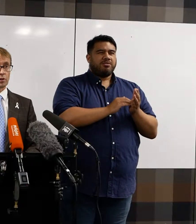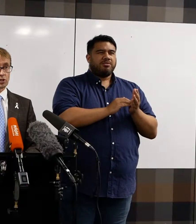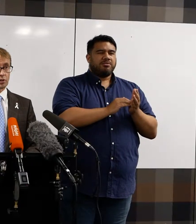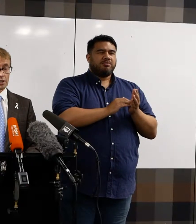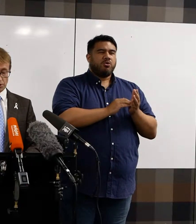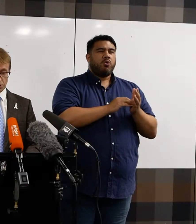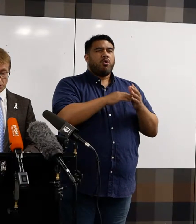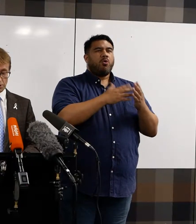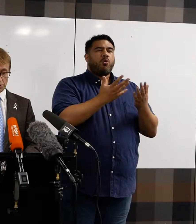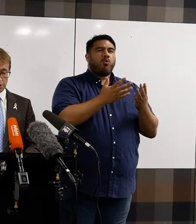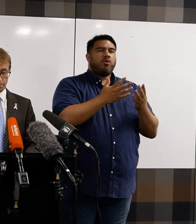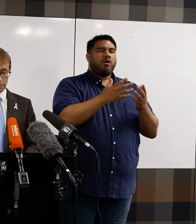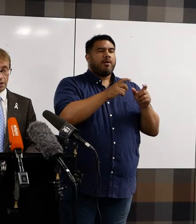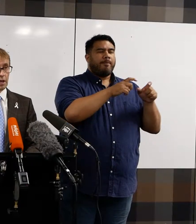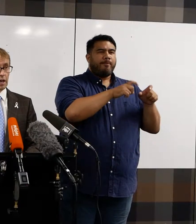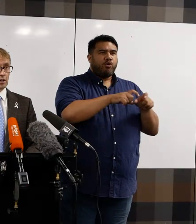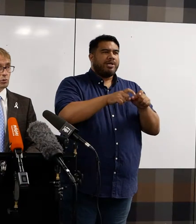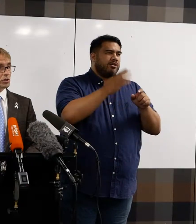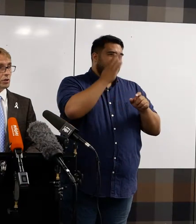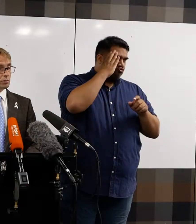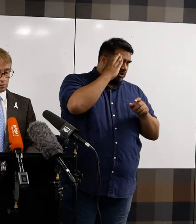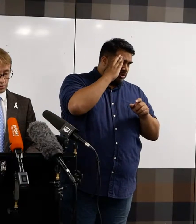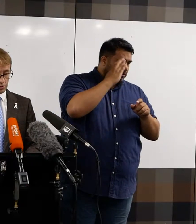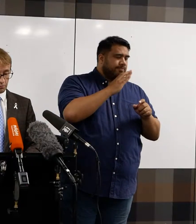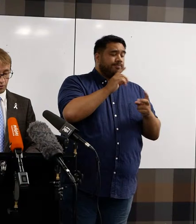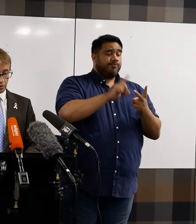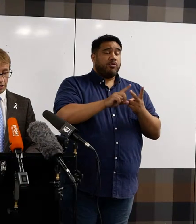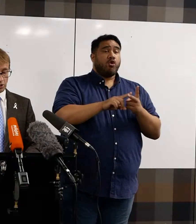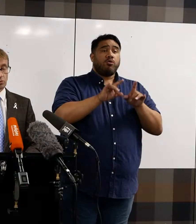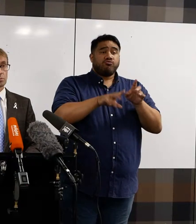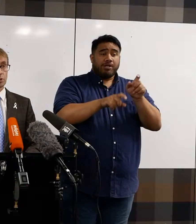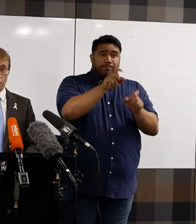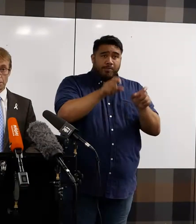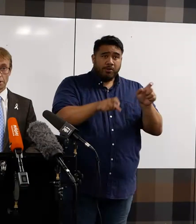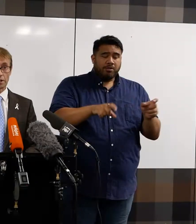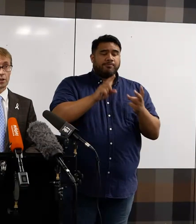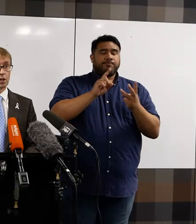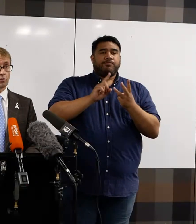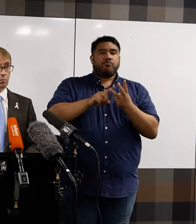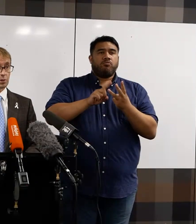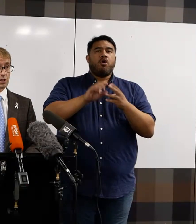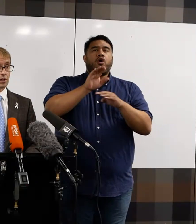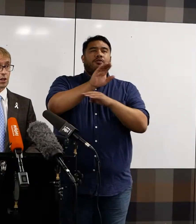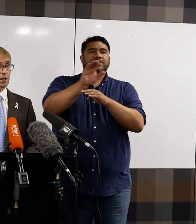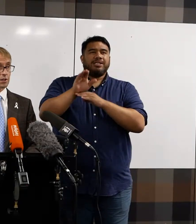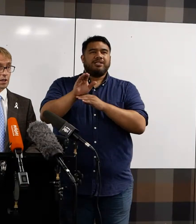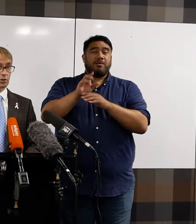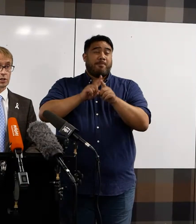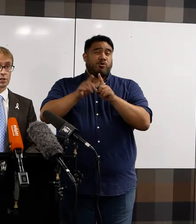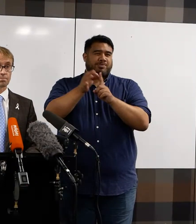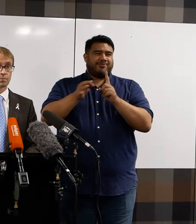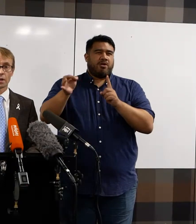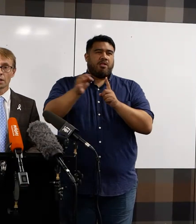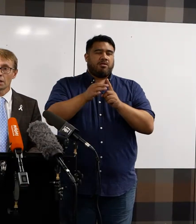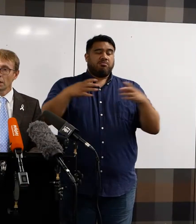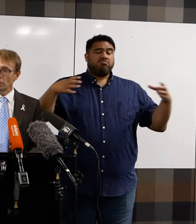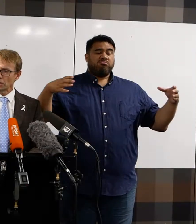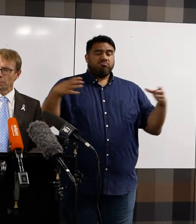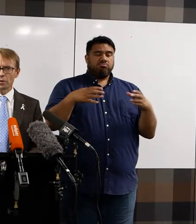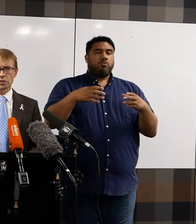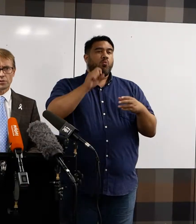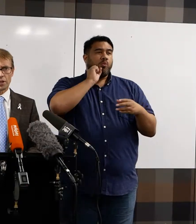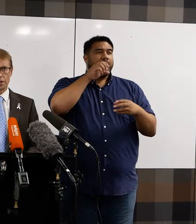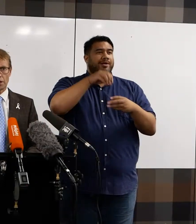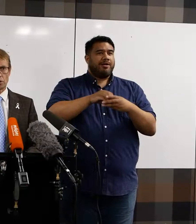a number of Australian citizens and also some foreign nationals, predominantly from Pacific Island countries.